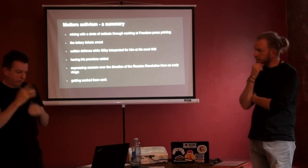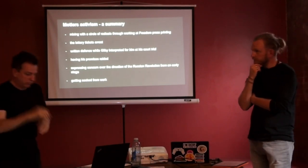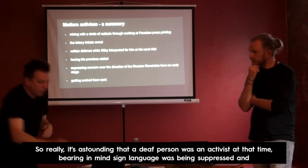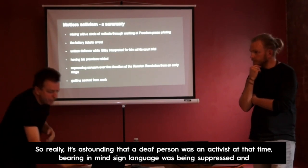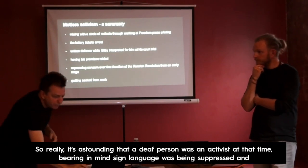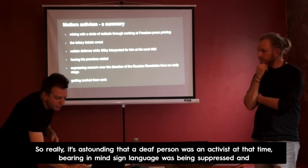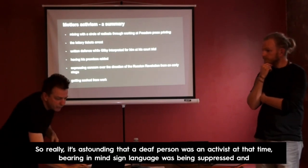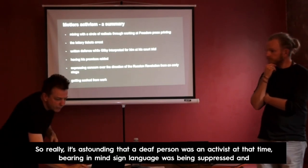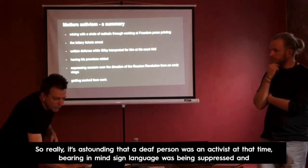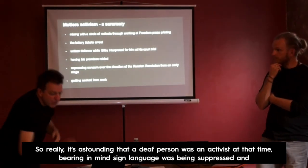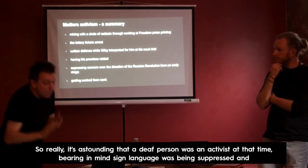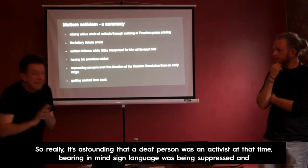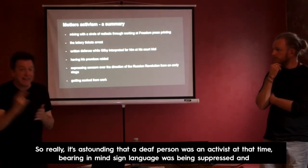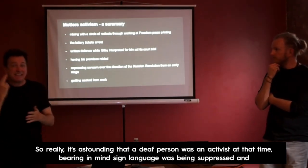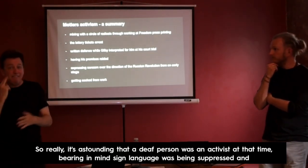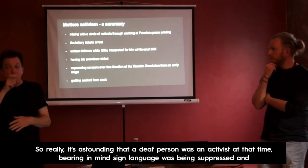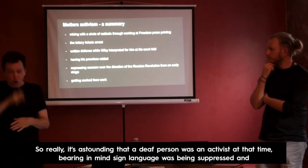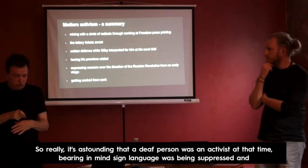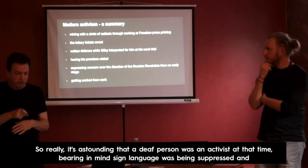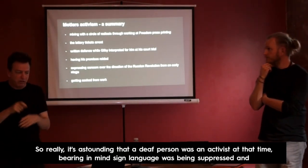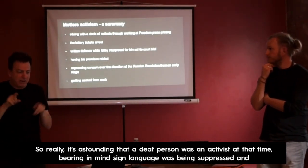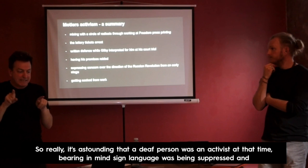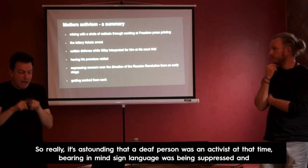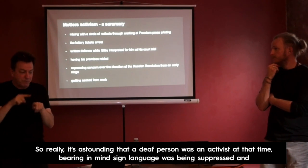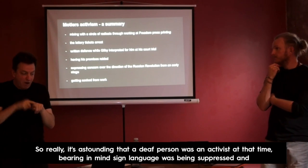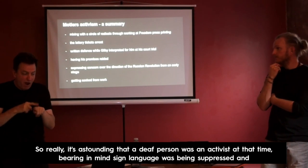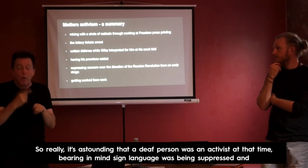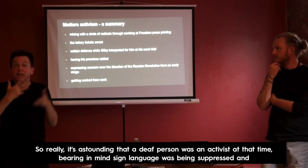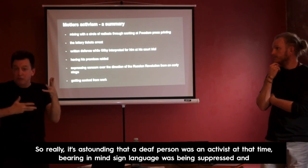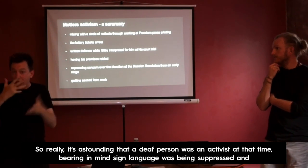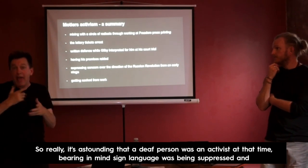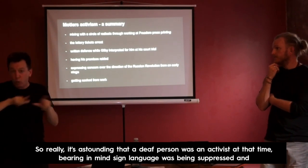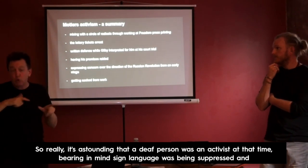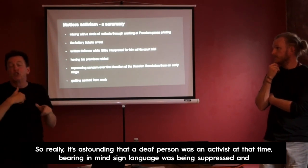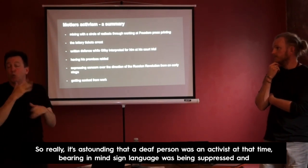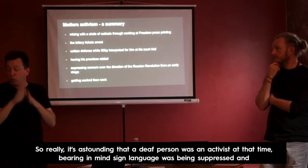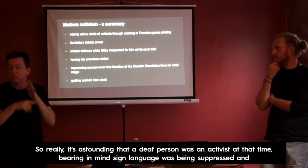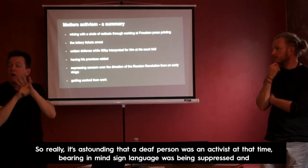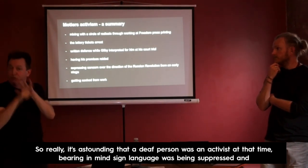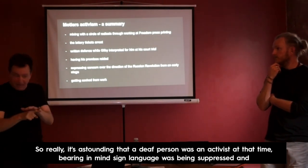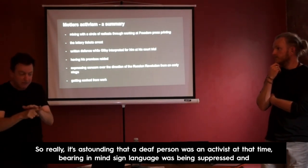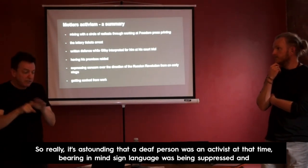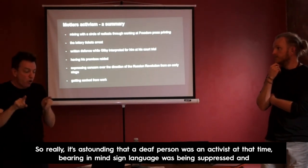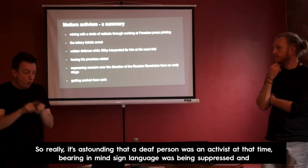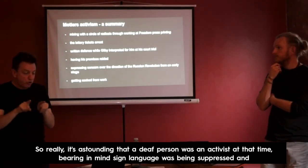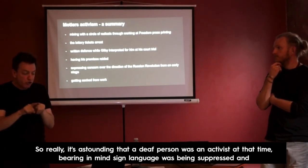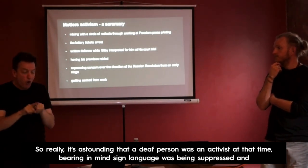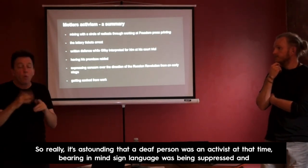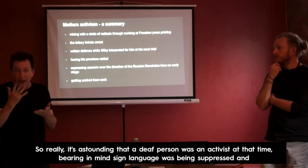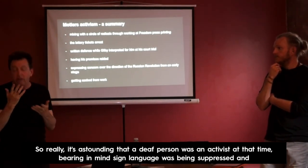So really, it's astounding that a deaf person at that time, bearing in mind that he was being oppressed on the basis of